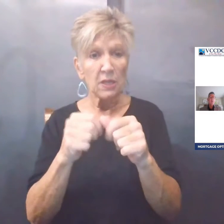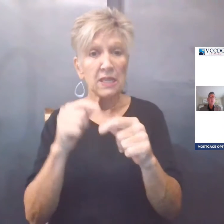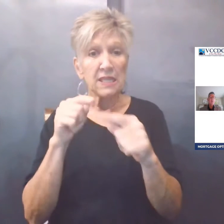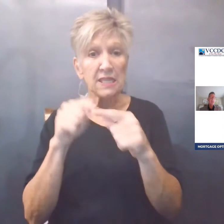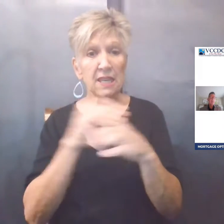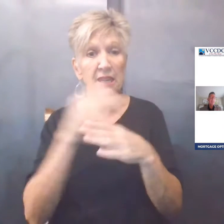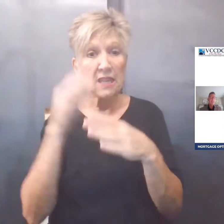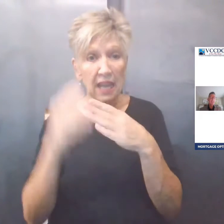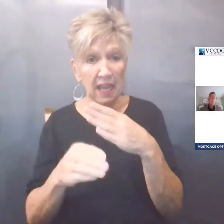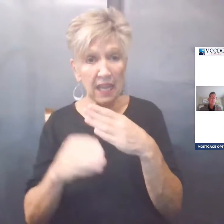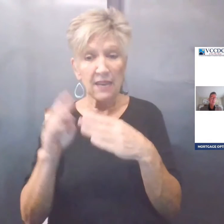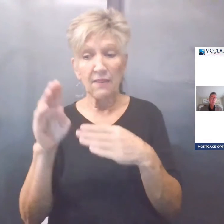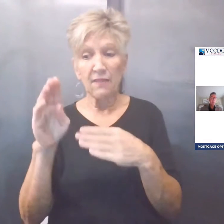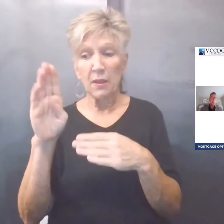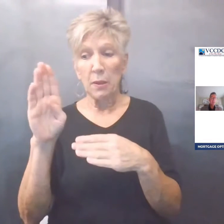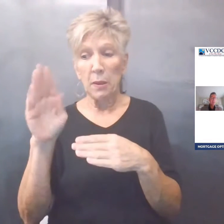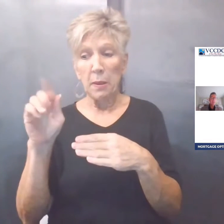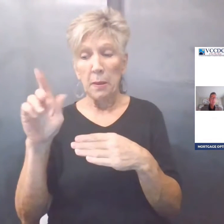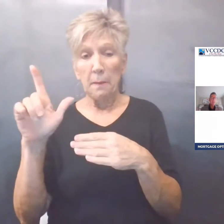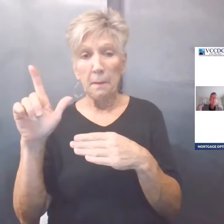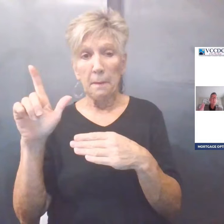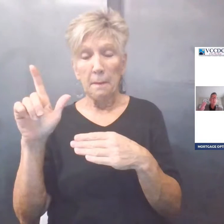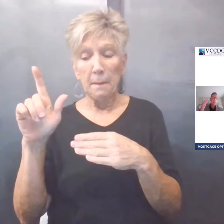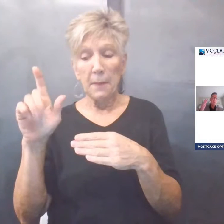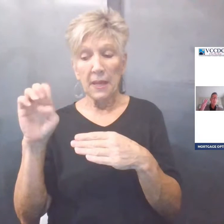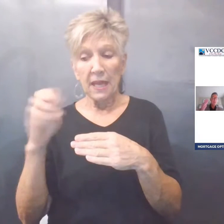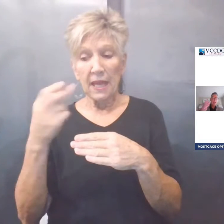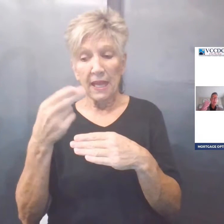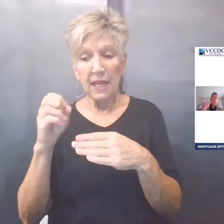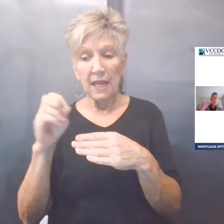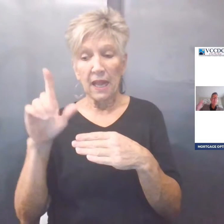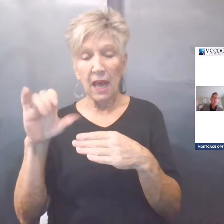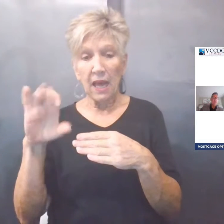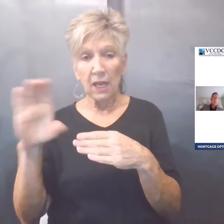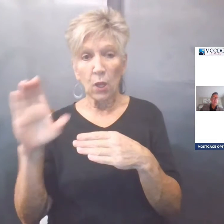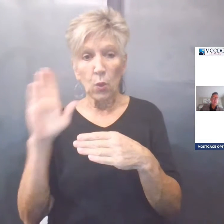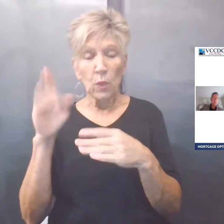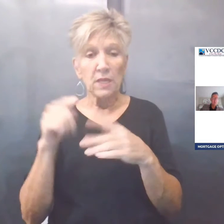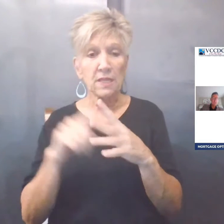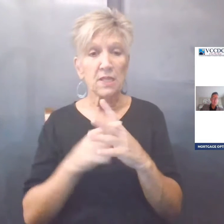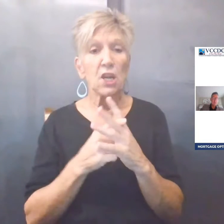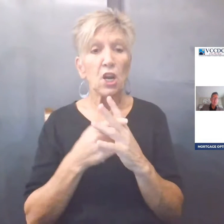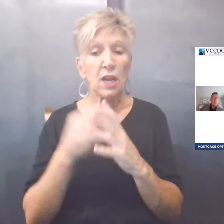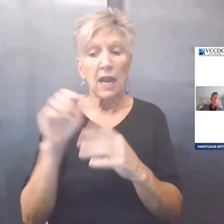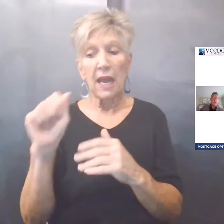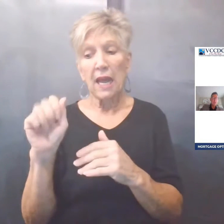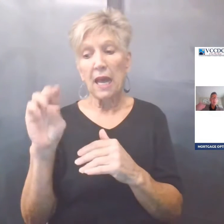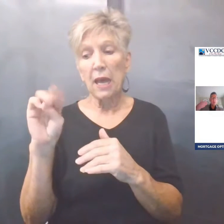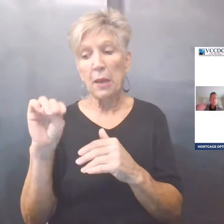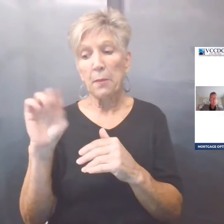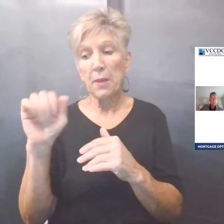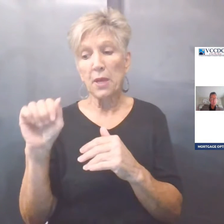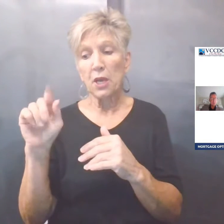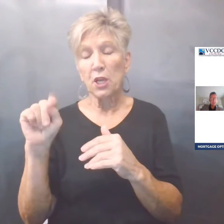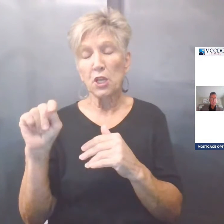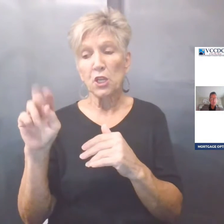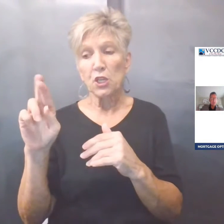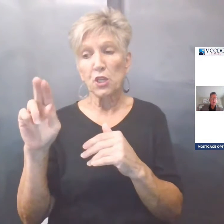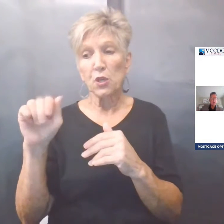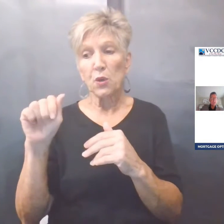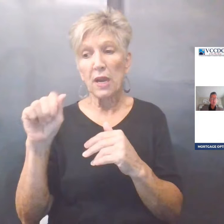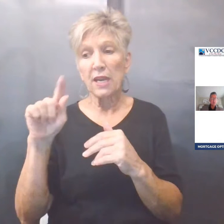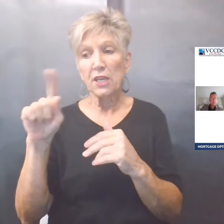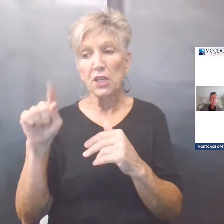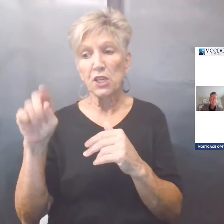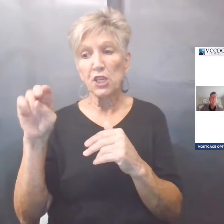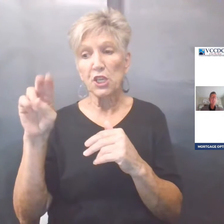you'll go into an amortization period, which basically means you'll have to, for the remainder of the repayment period, continue to pay that